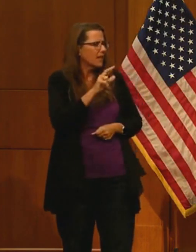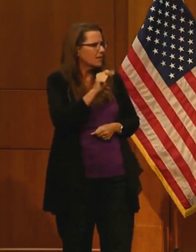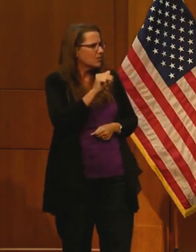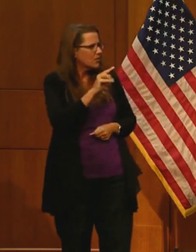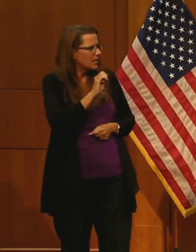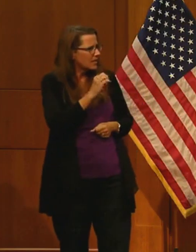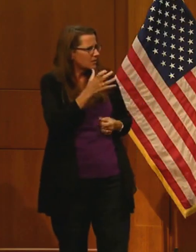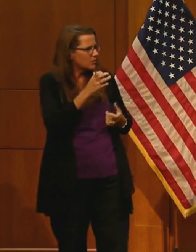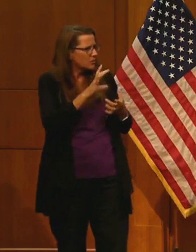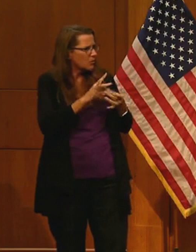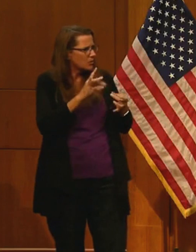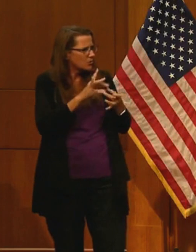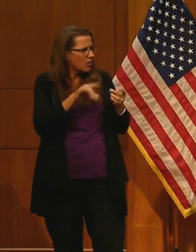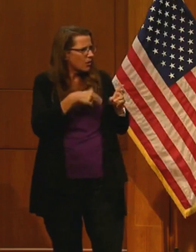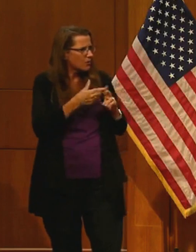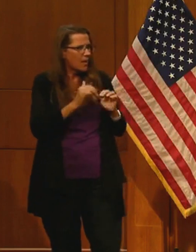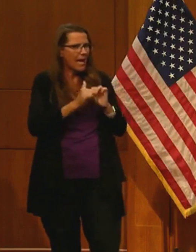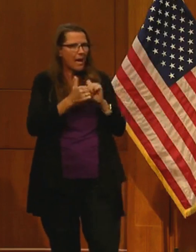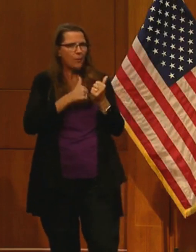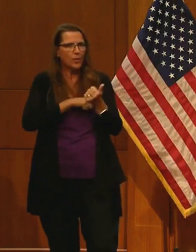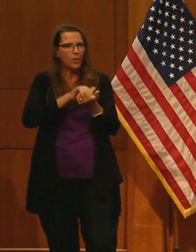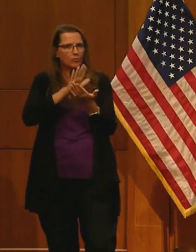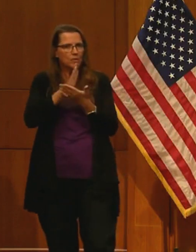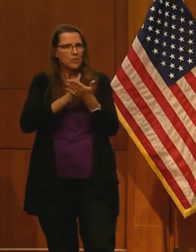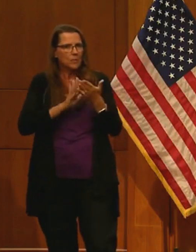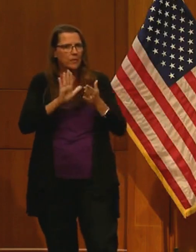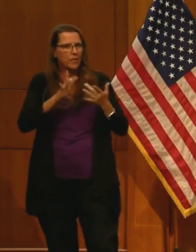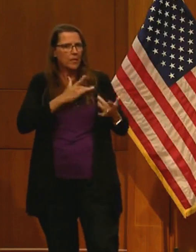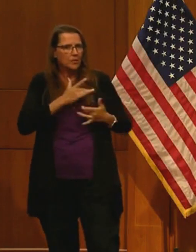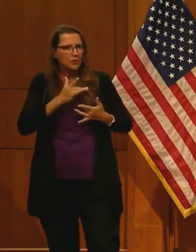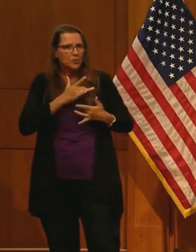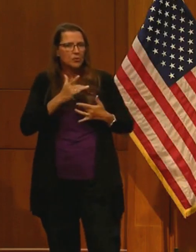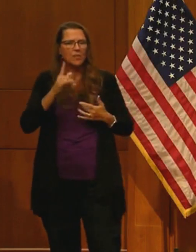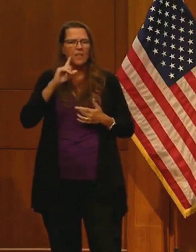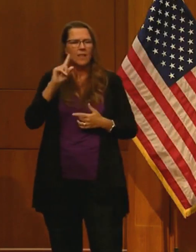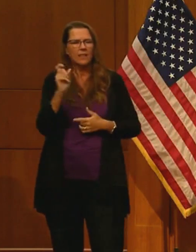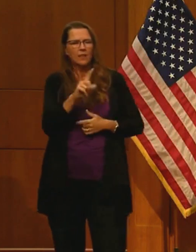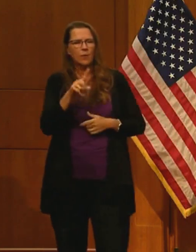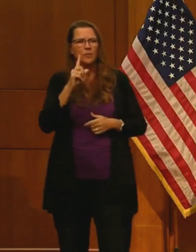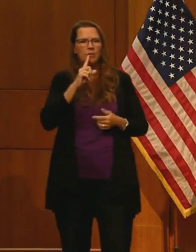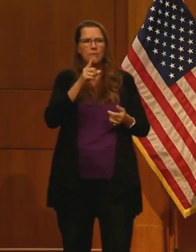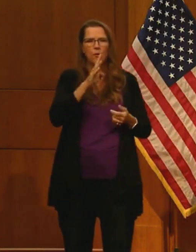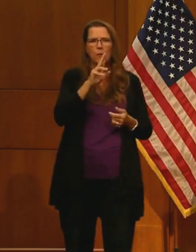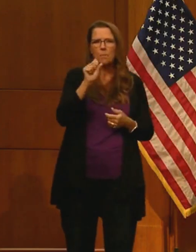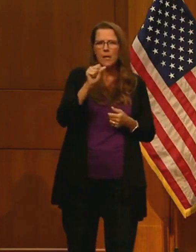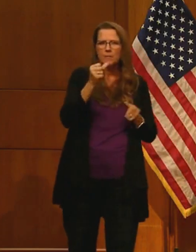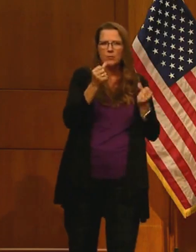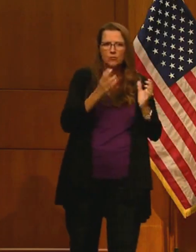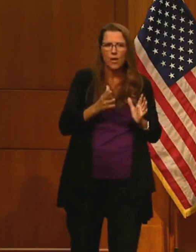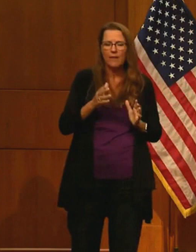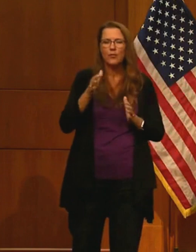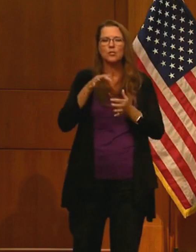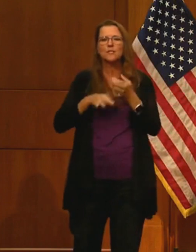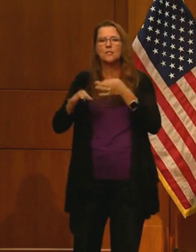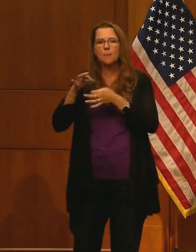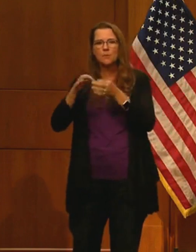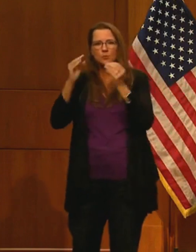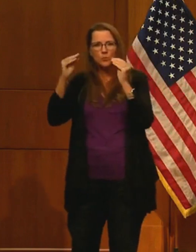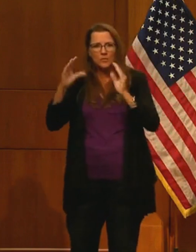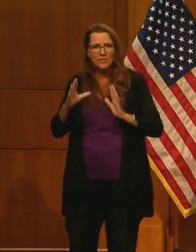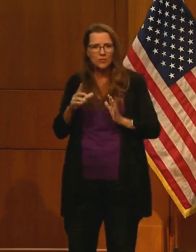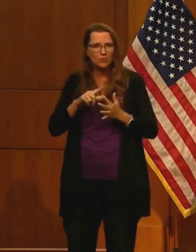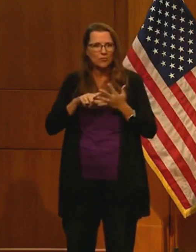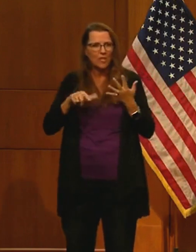want to touch on how we're addressing some of those issues with, I think the question was with bus drivers and substitute teachers and